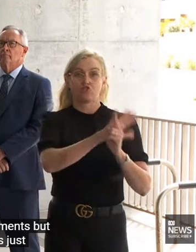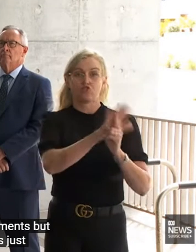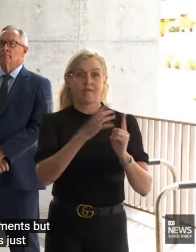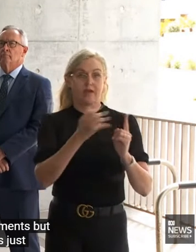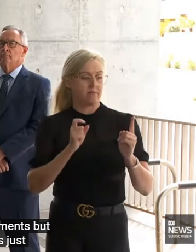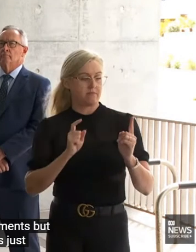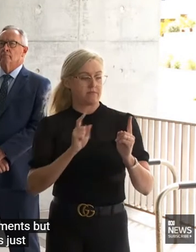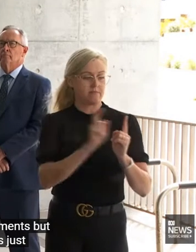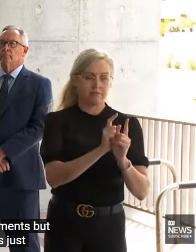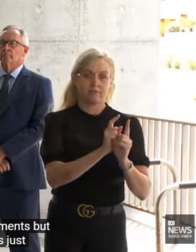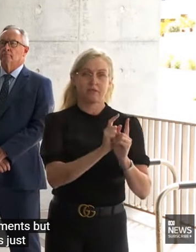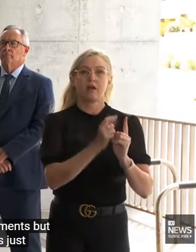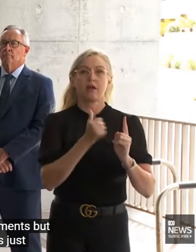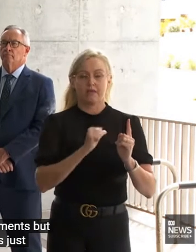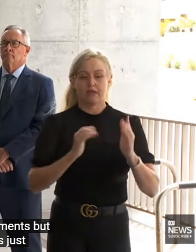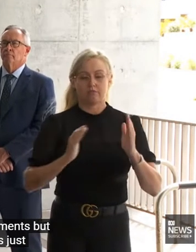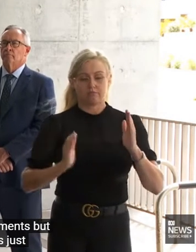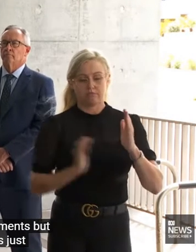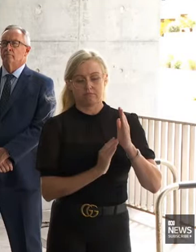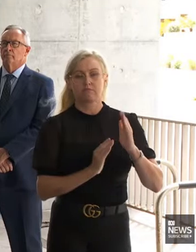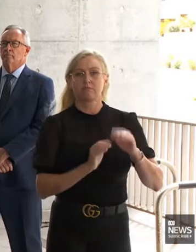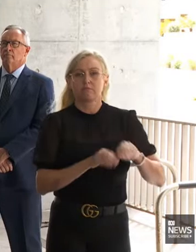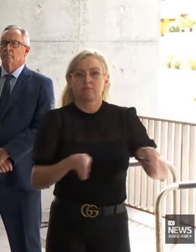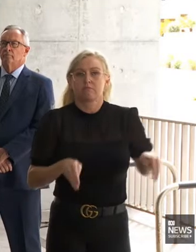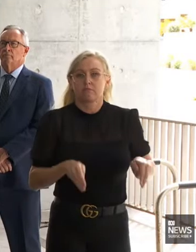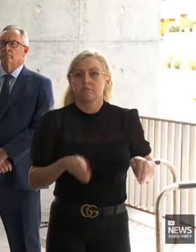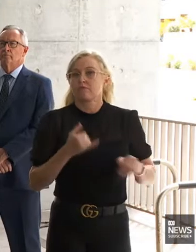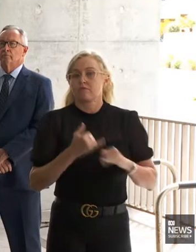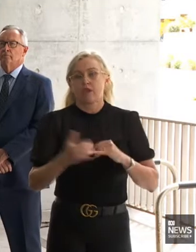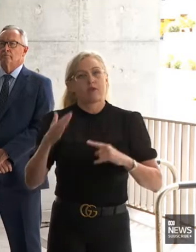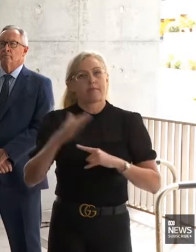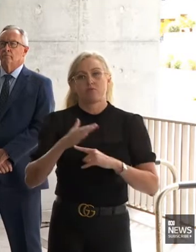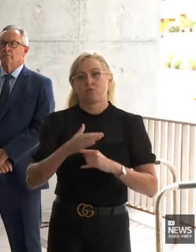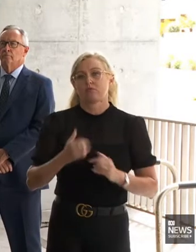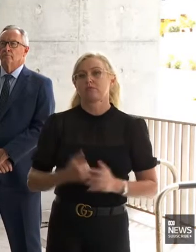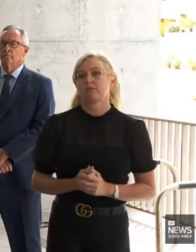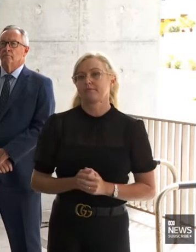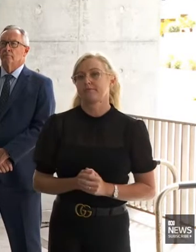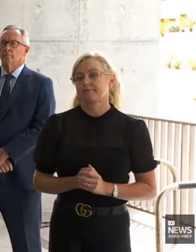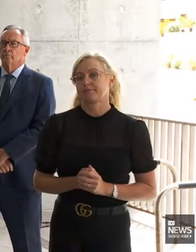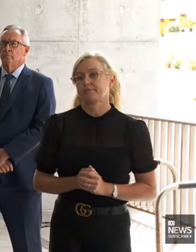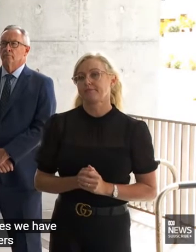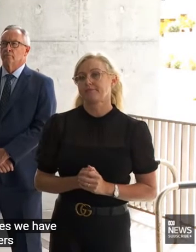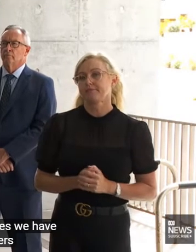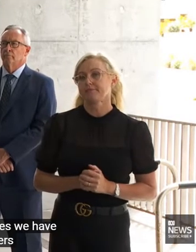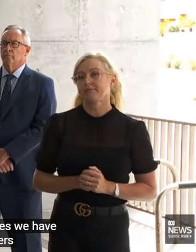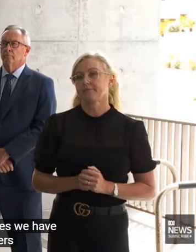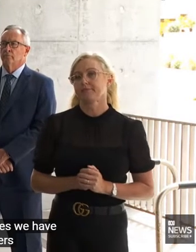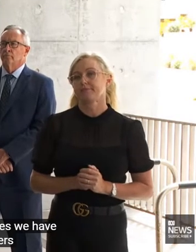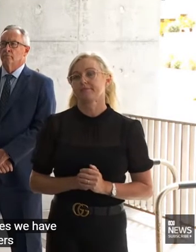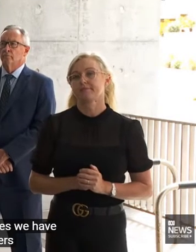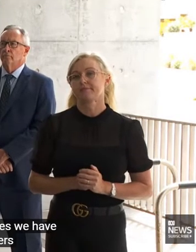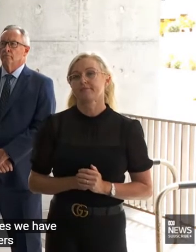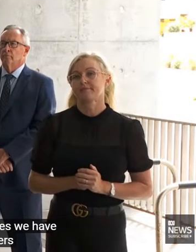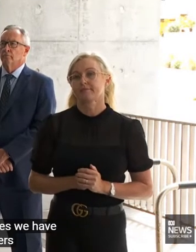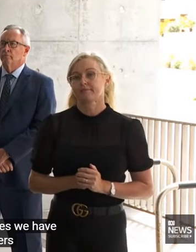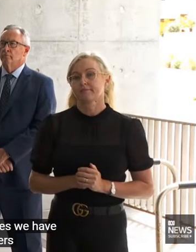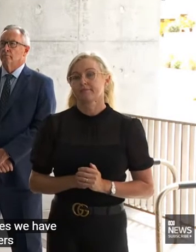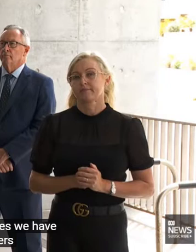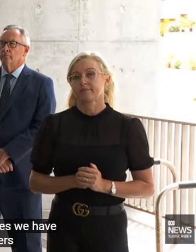it's just crucial. It's just crucial. One of the key messages we have today for